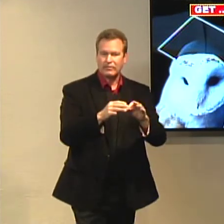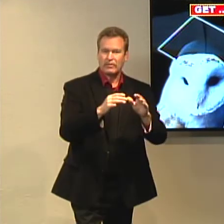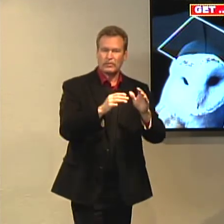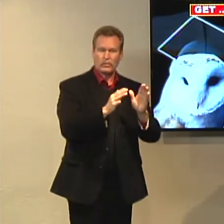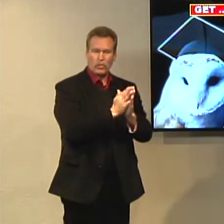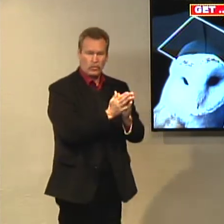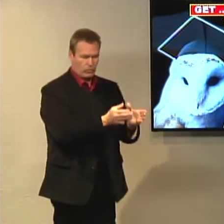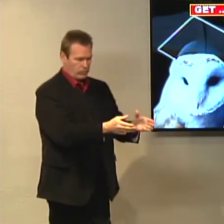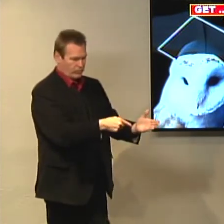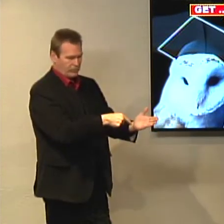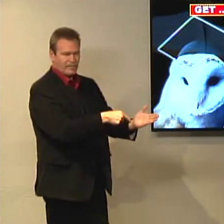running.